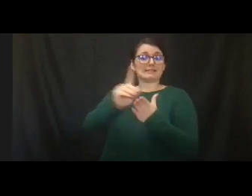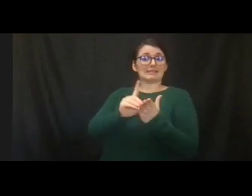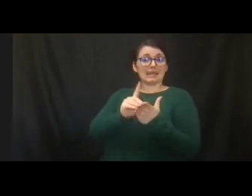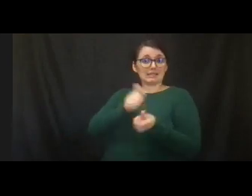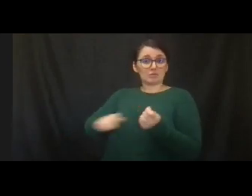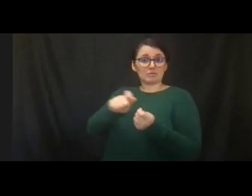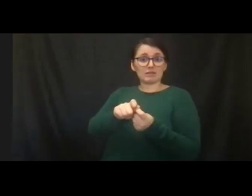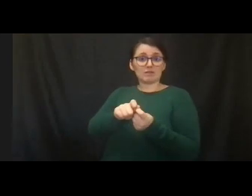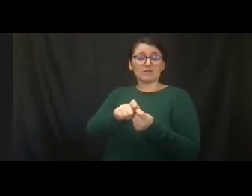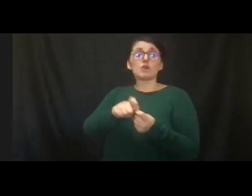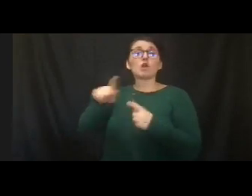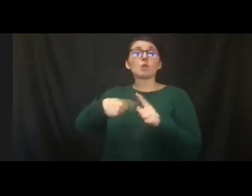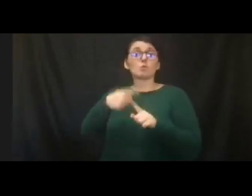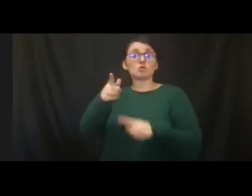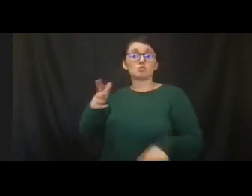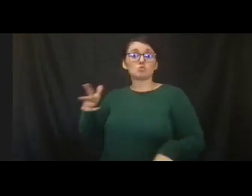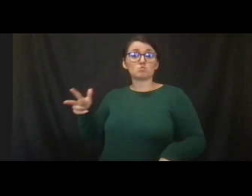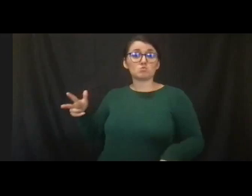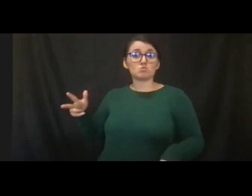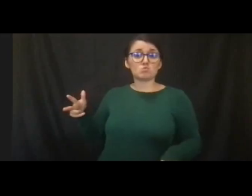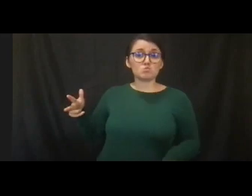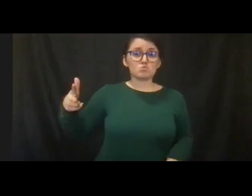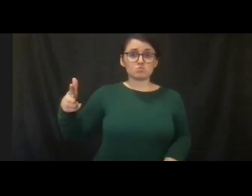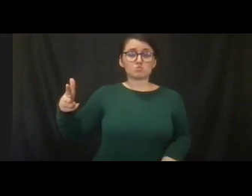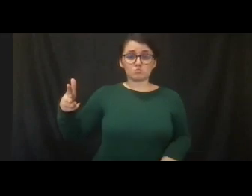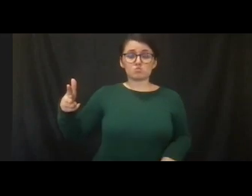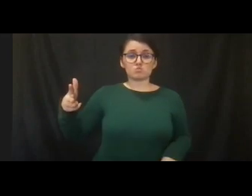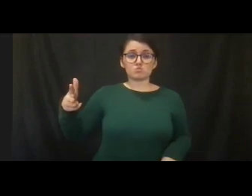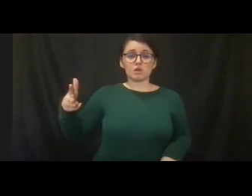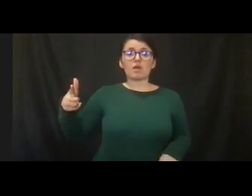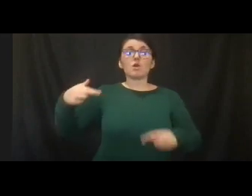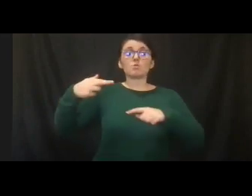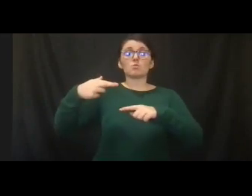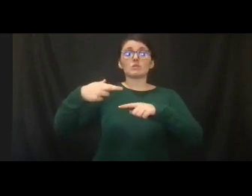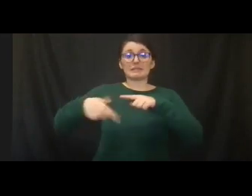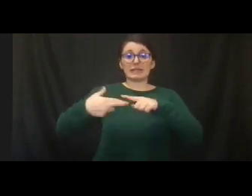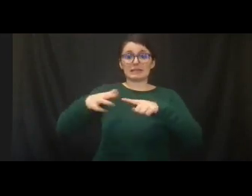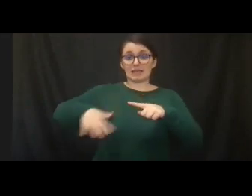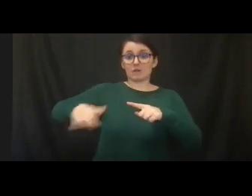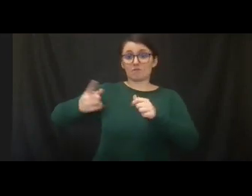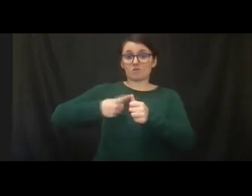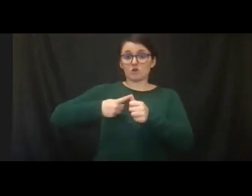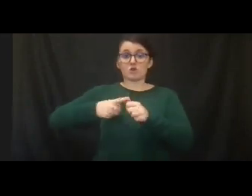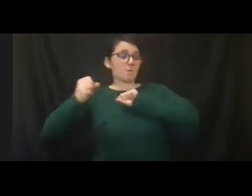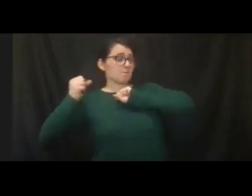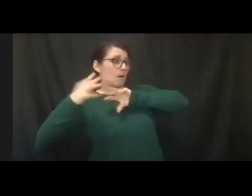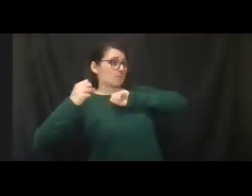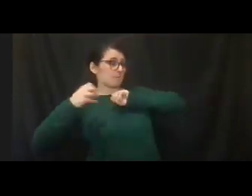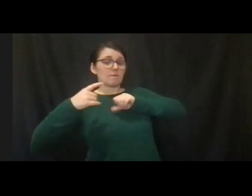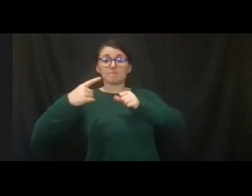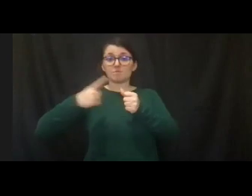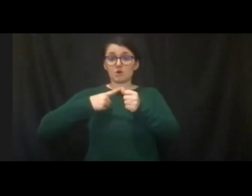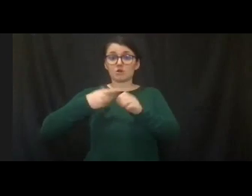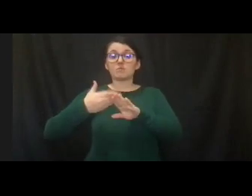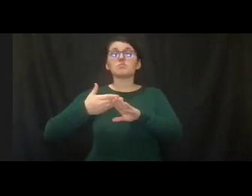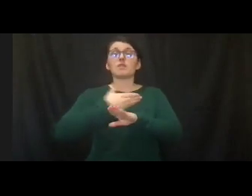but when you drive in, you come up to the recycling area first. So you can unload all of your recycling before you